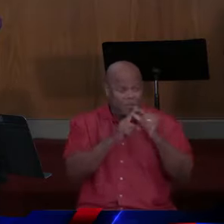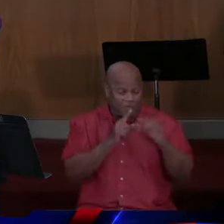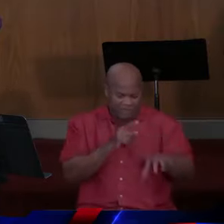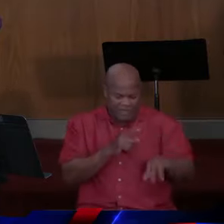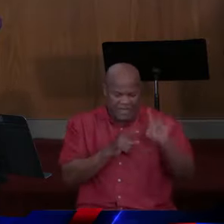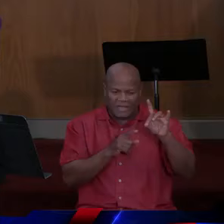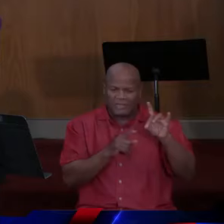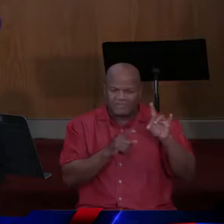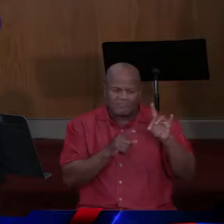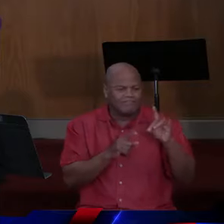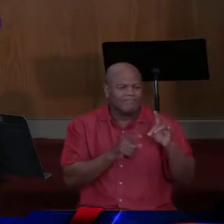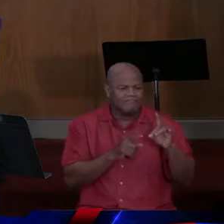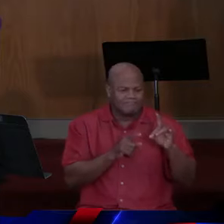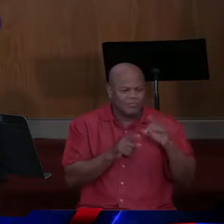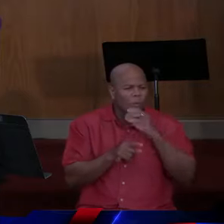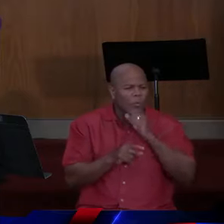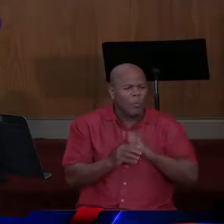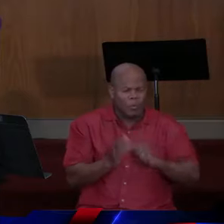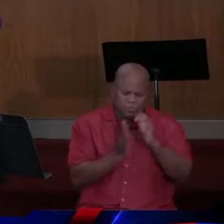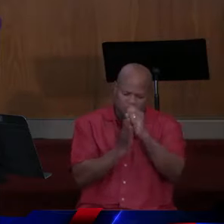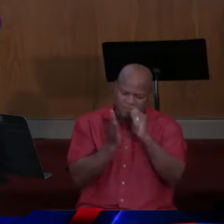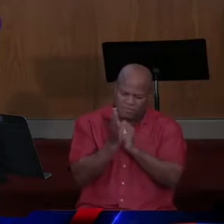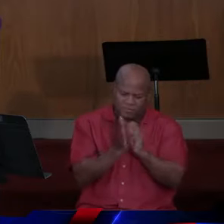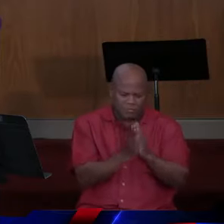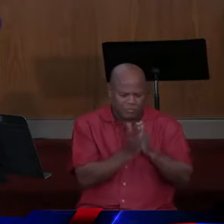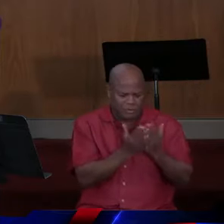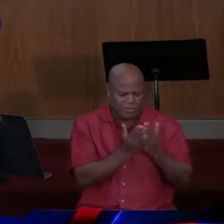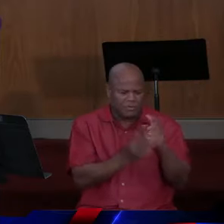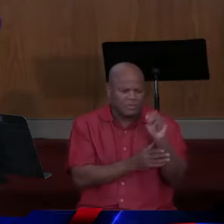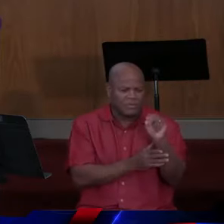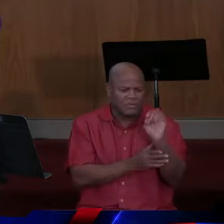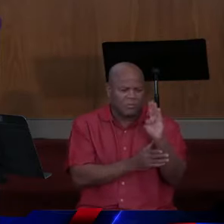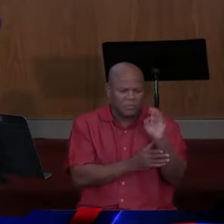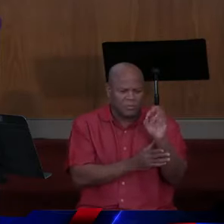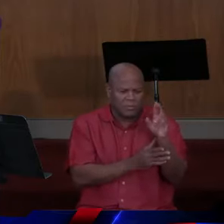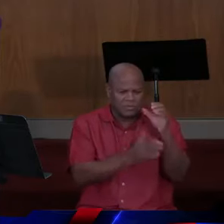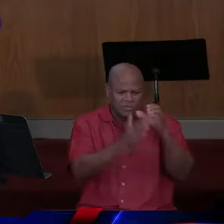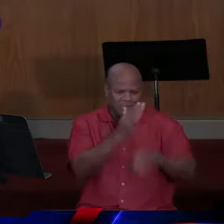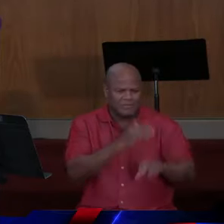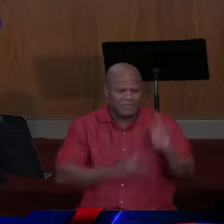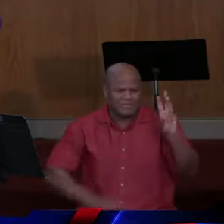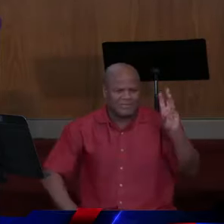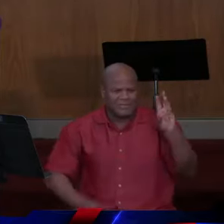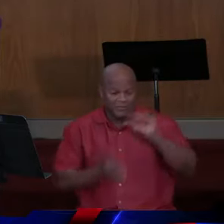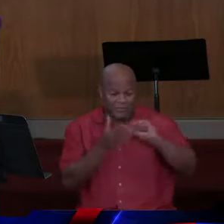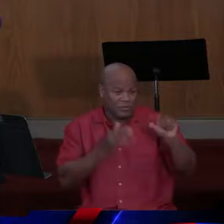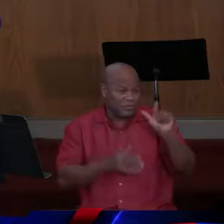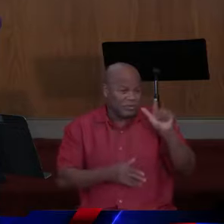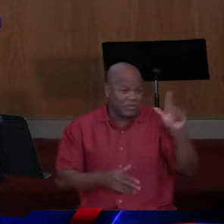the Old Testament, the book of Numbers, chapter 6. verse